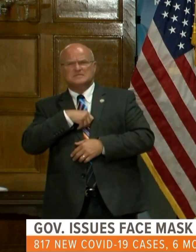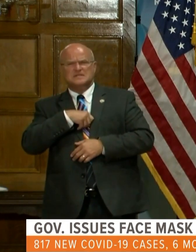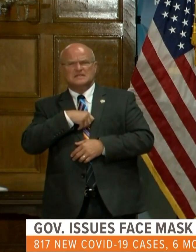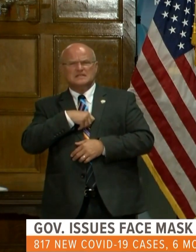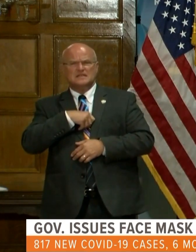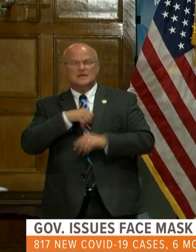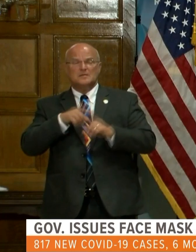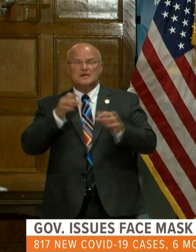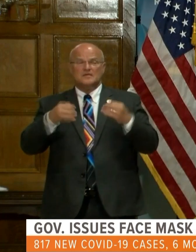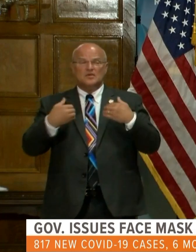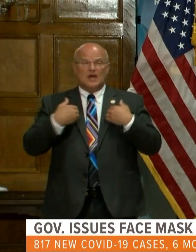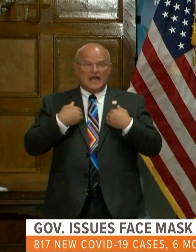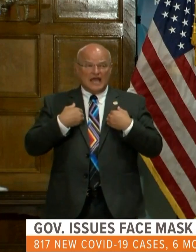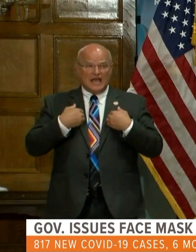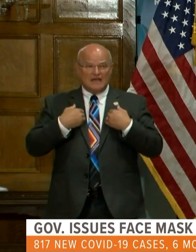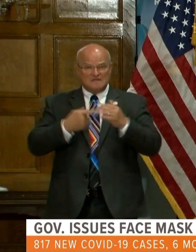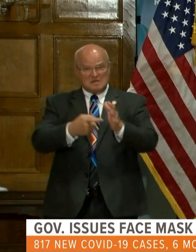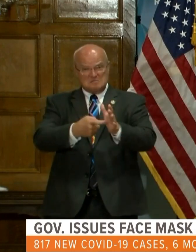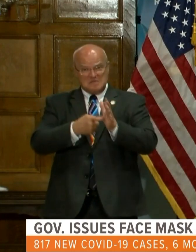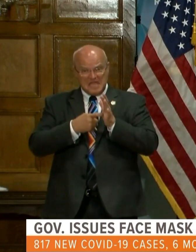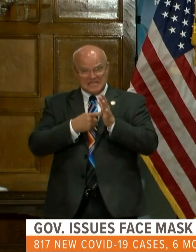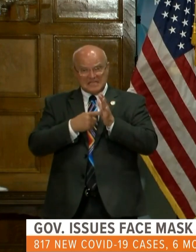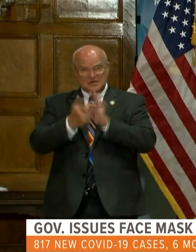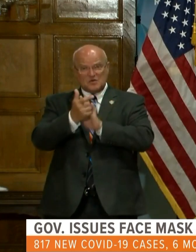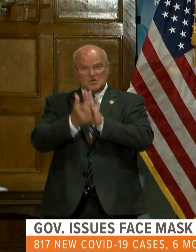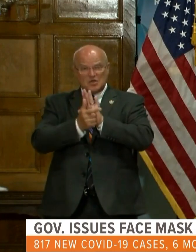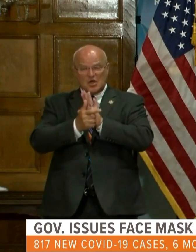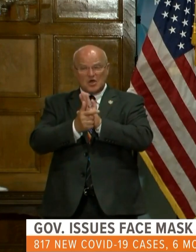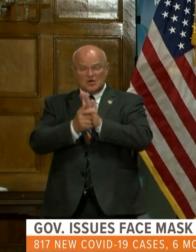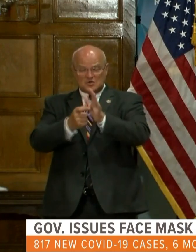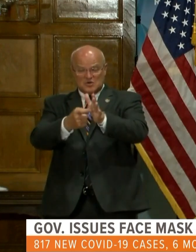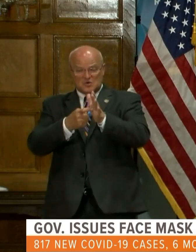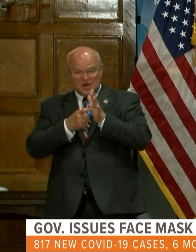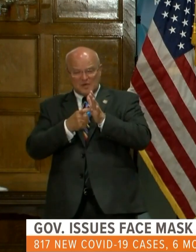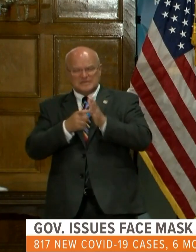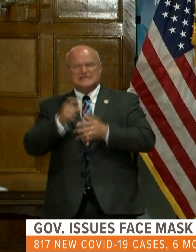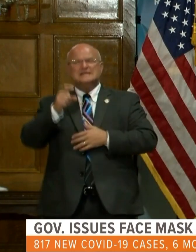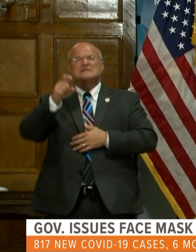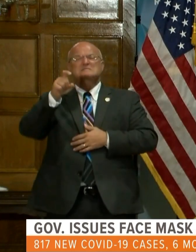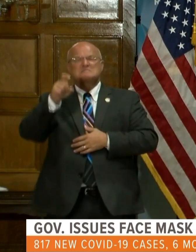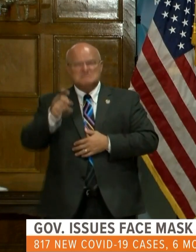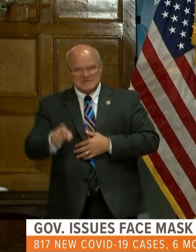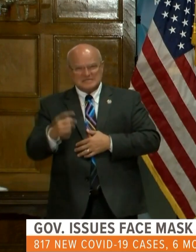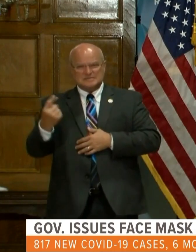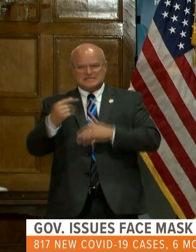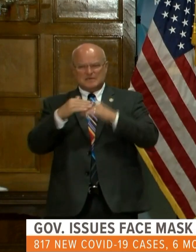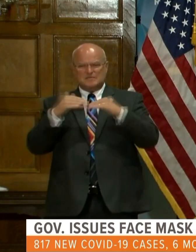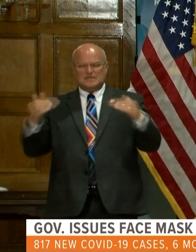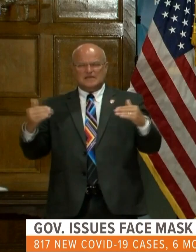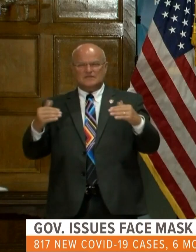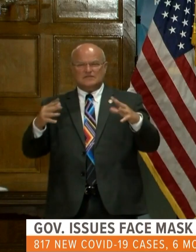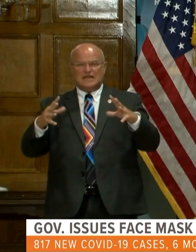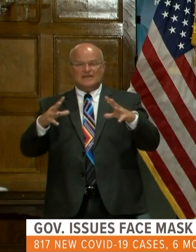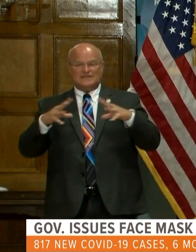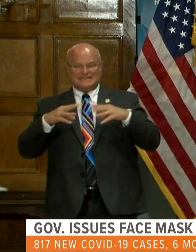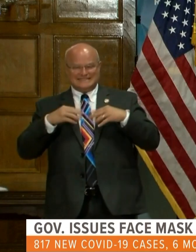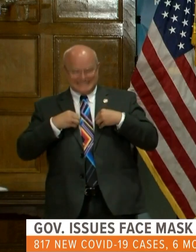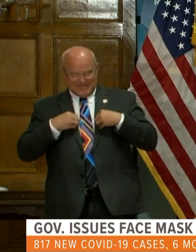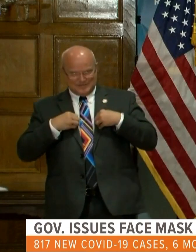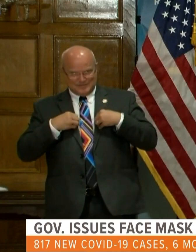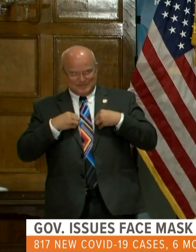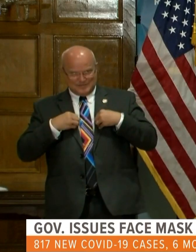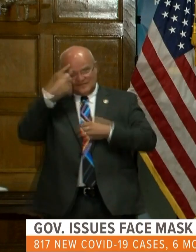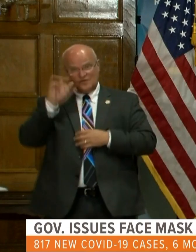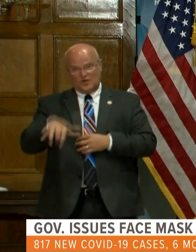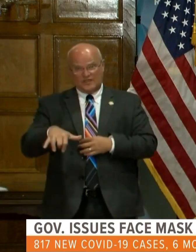if you're going to have a mandate or a law or a requirement, there has to be some level of acceptance